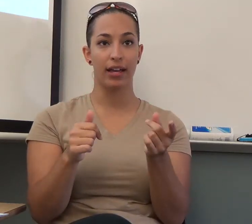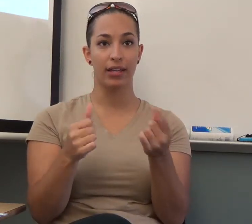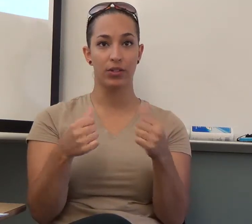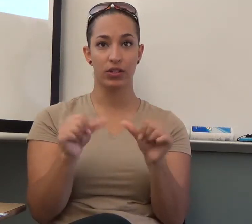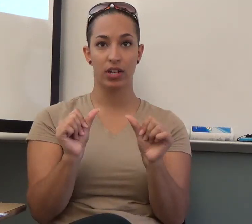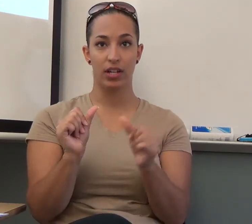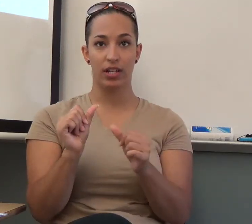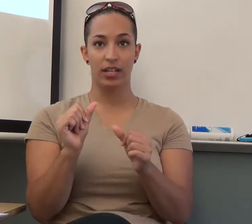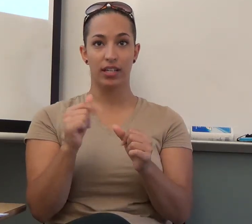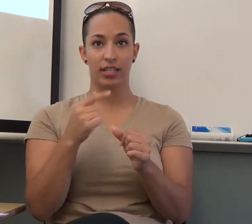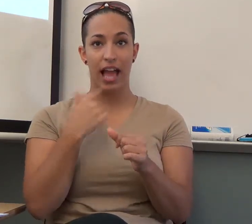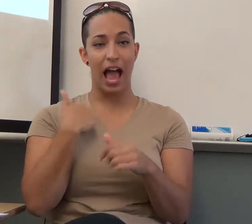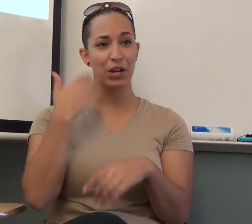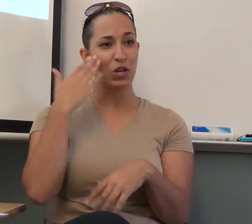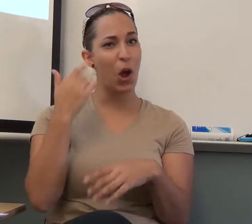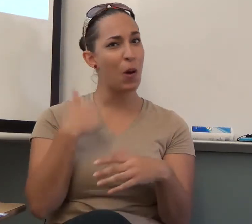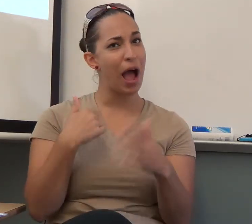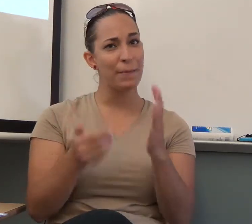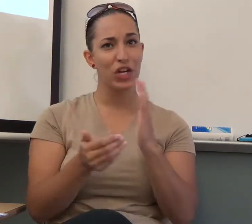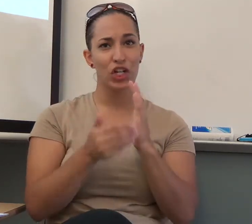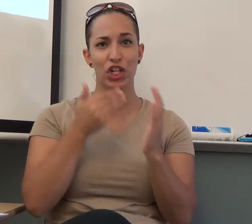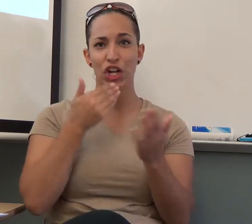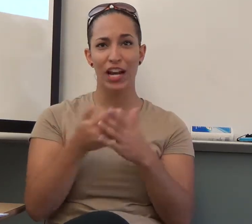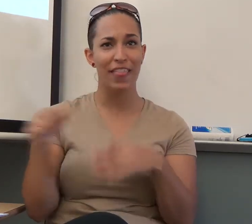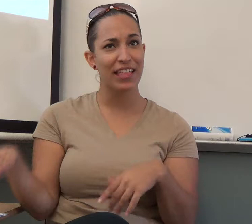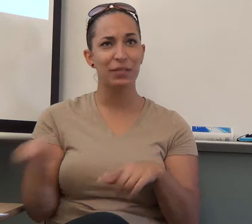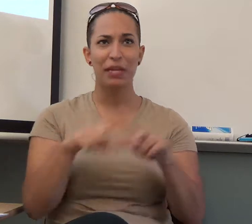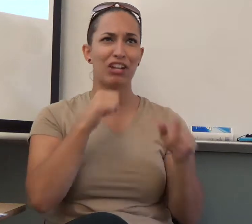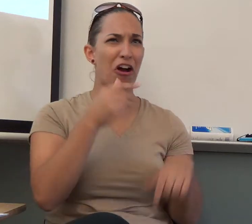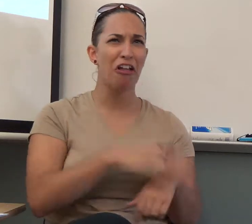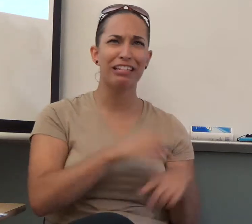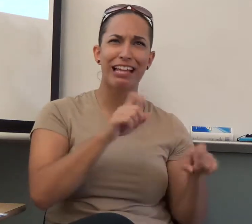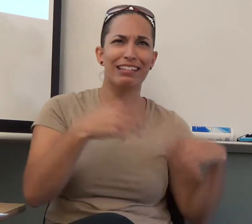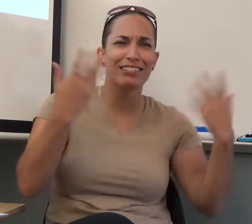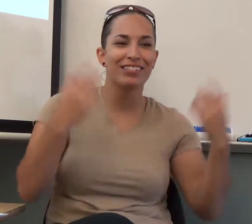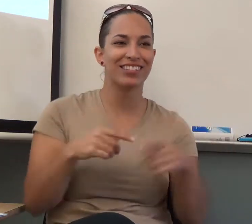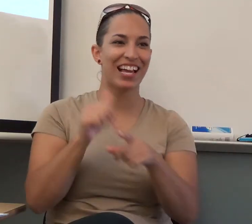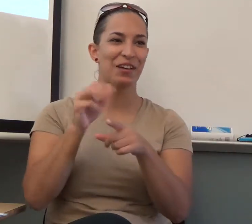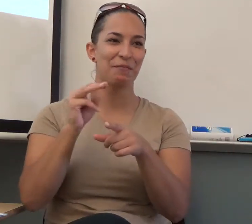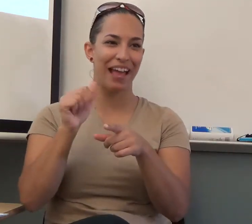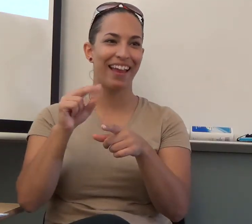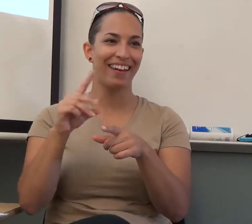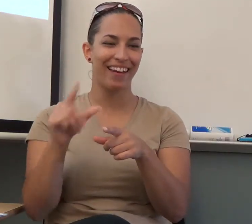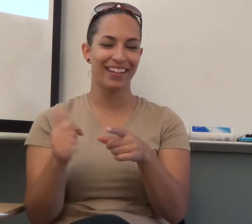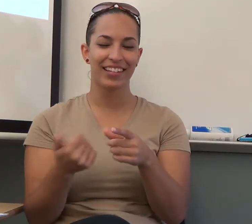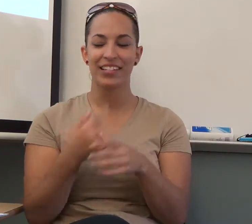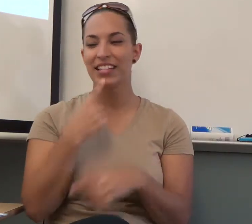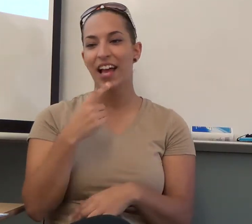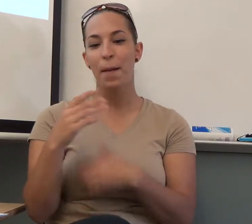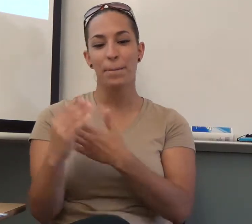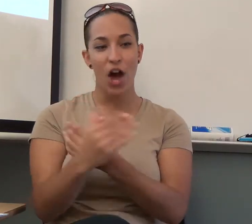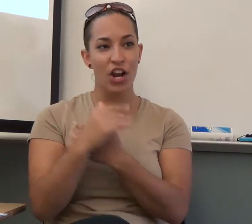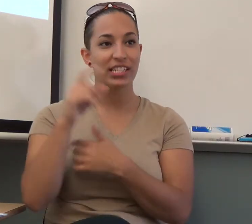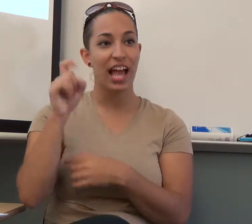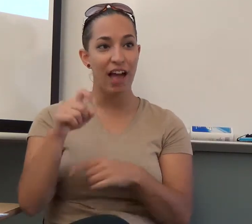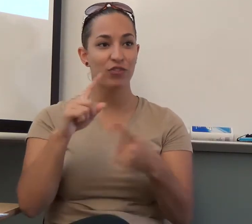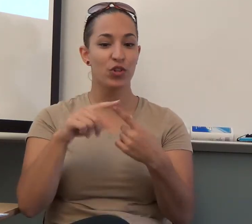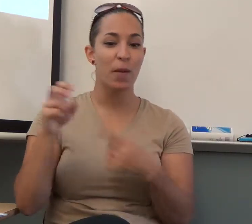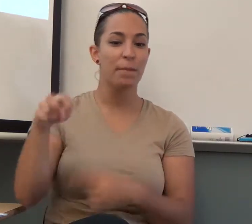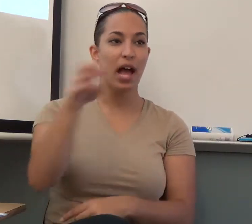know I'm good at this, but. I know you're on it. Not Help on me. those tests. Monarchs have to migrate since they need warm sunshine to stay alive.